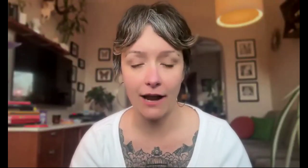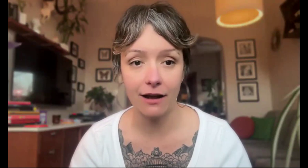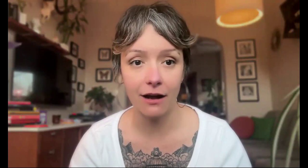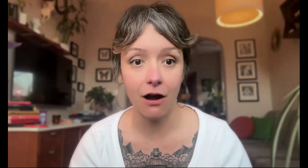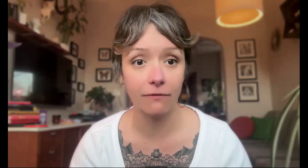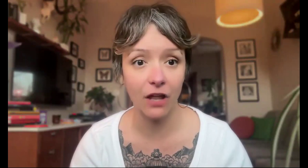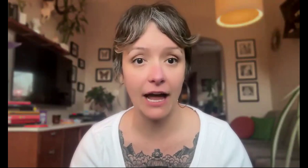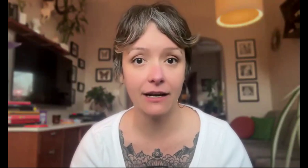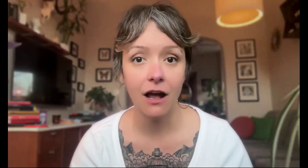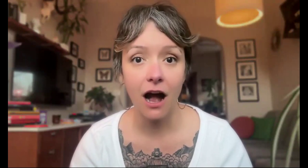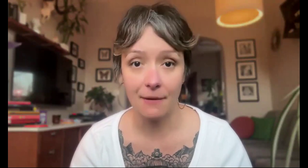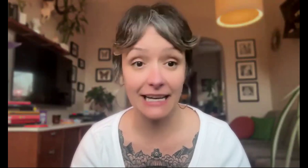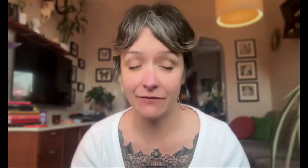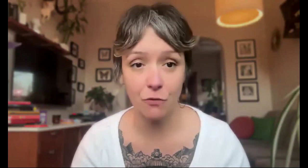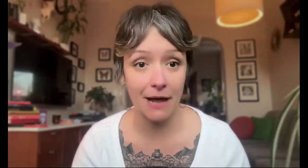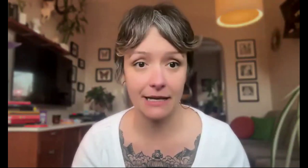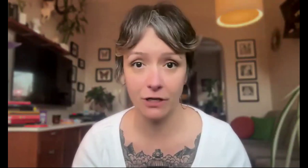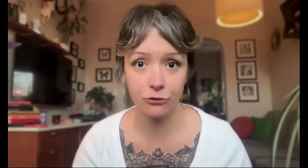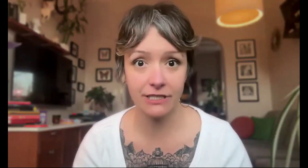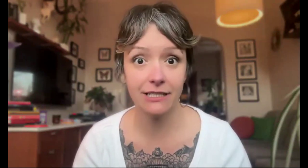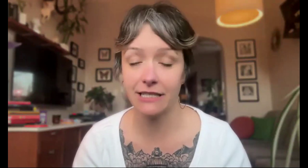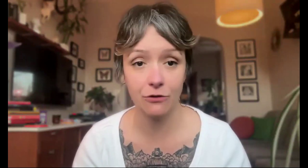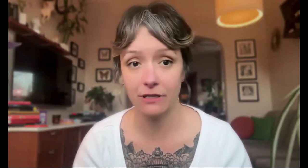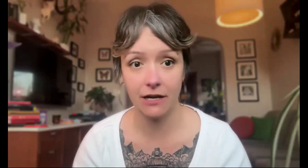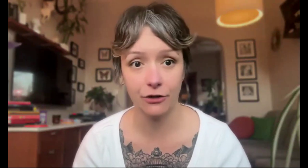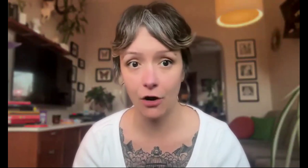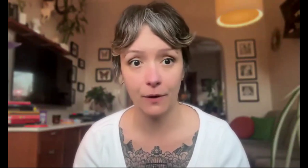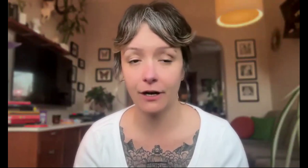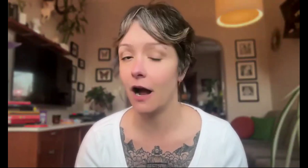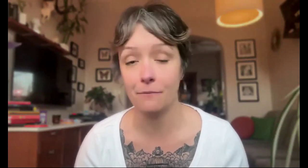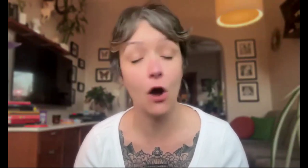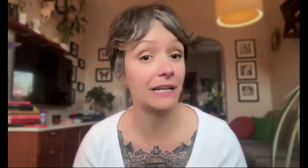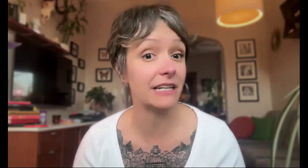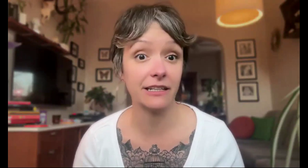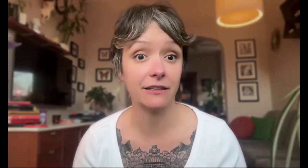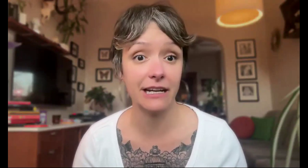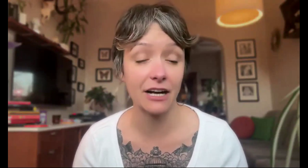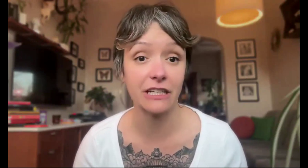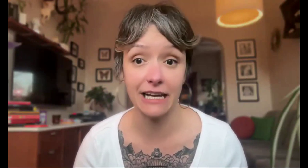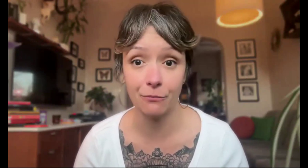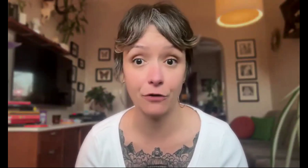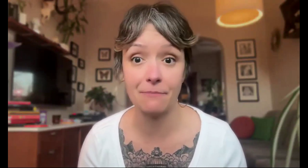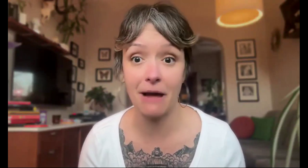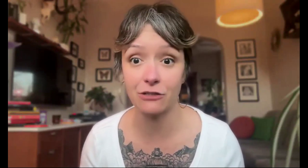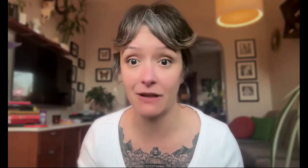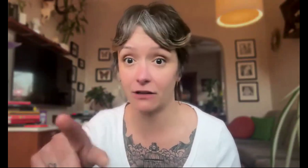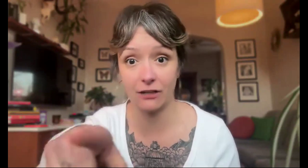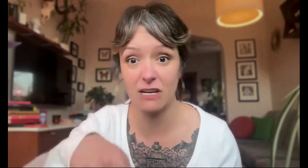on offline, and I can give you many resources that you can tell your coworker. No, it doesn't. It actually improves. And Megan's right there. Like, look at